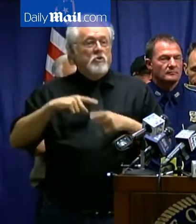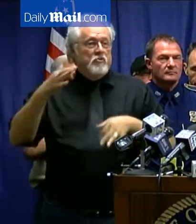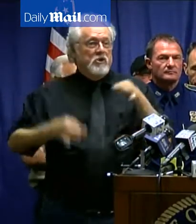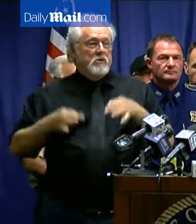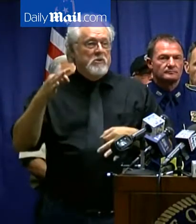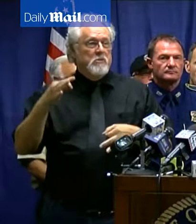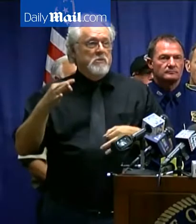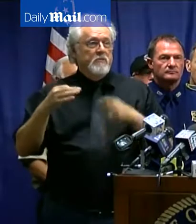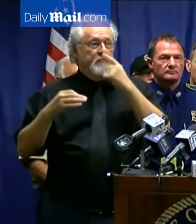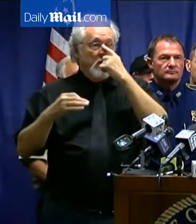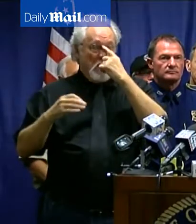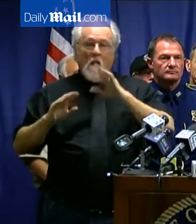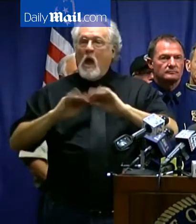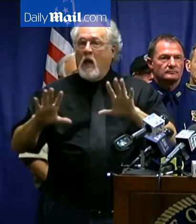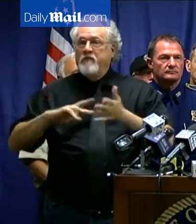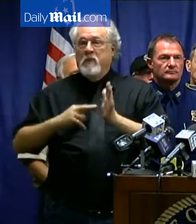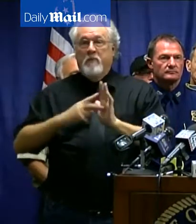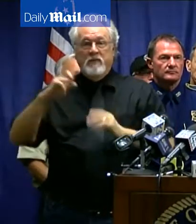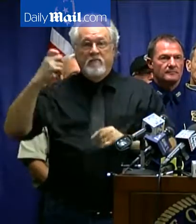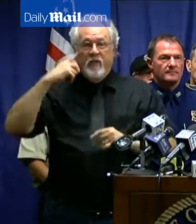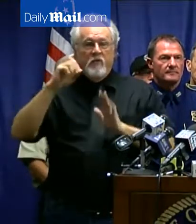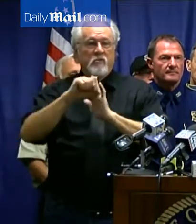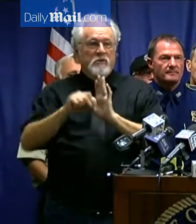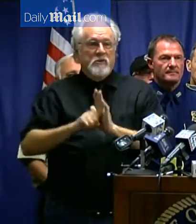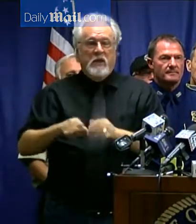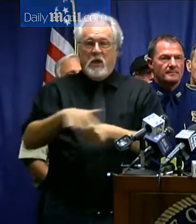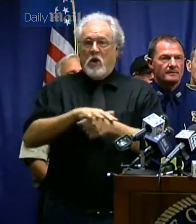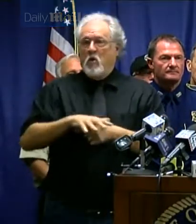justice. And obviously it means federal, state, and local.